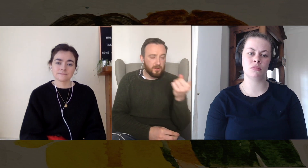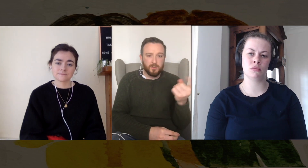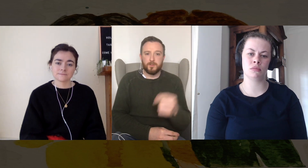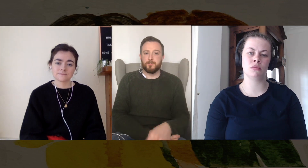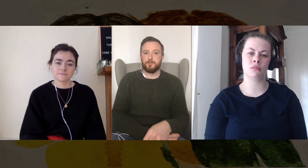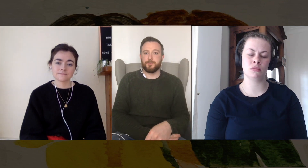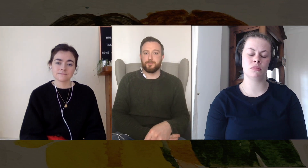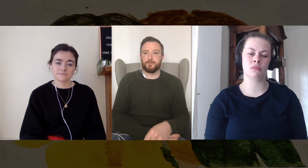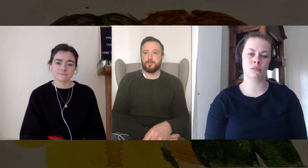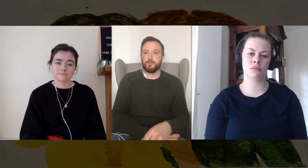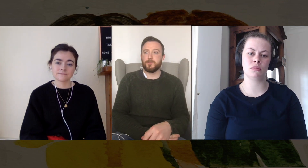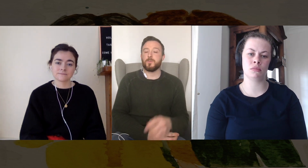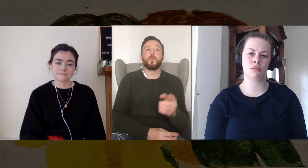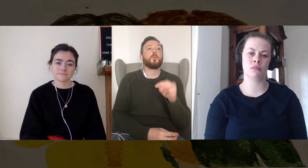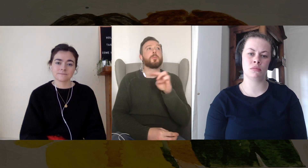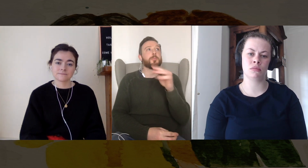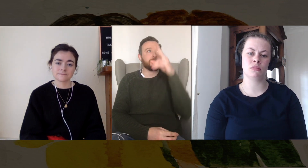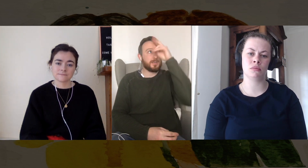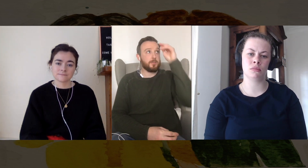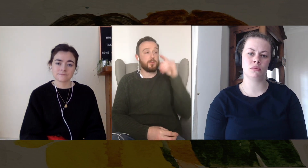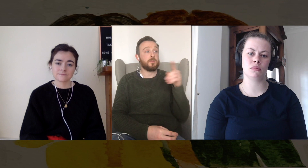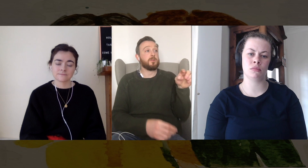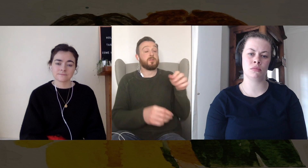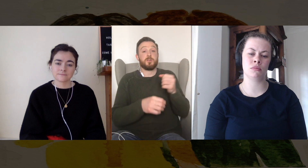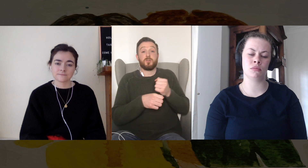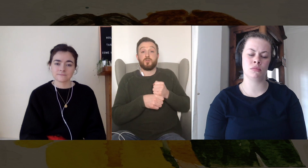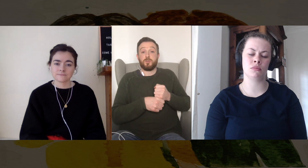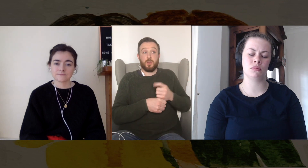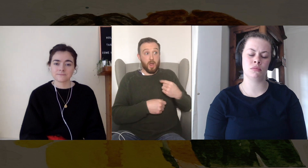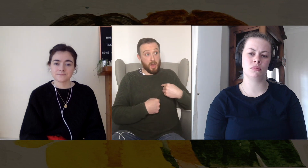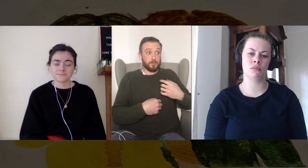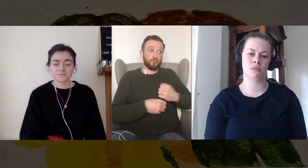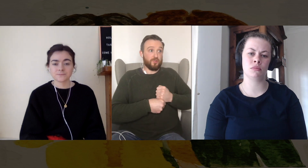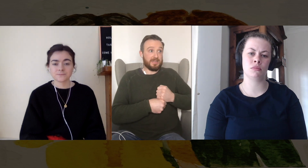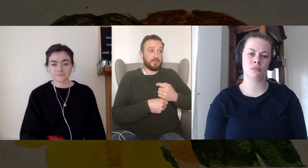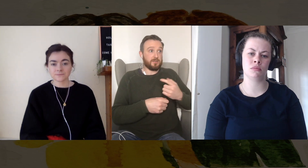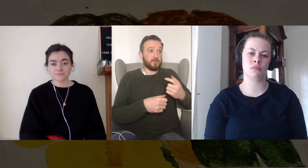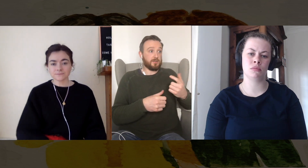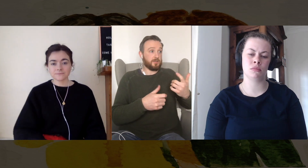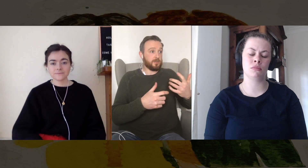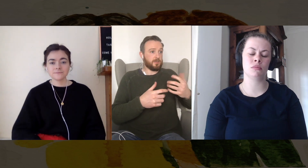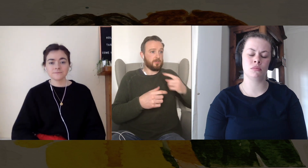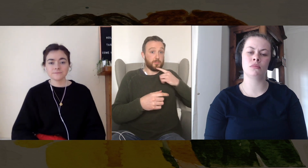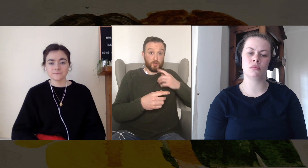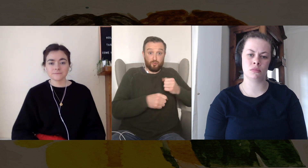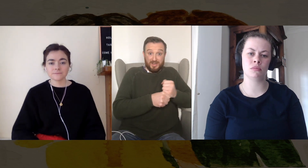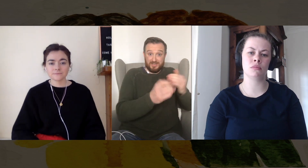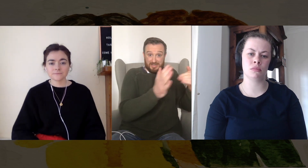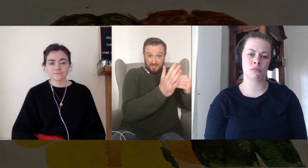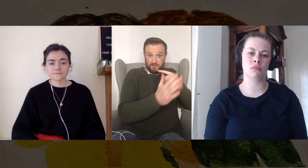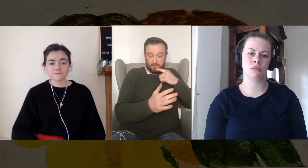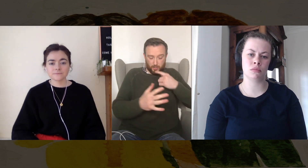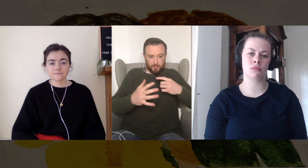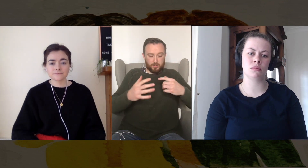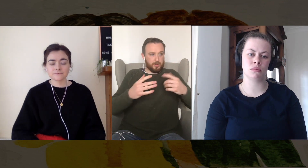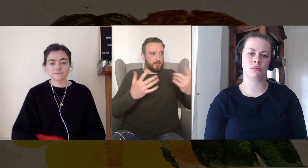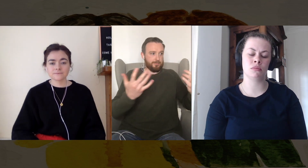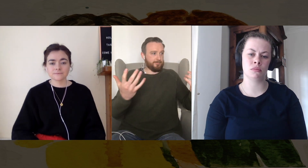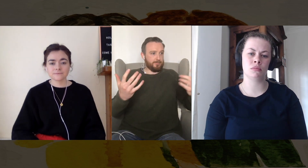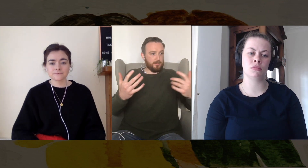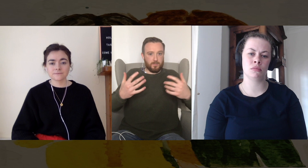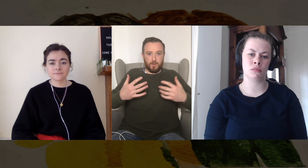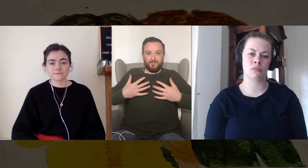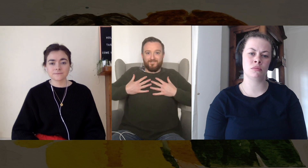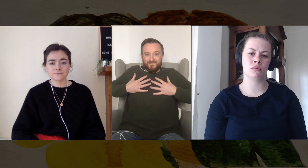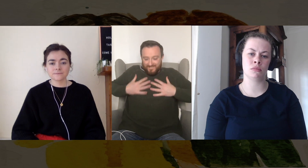like daily, their level of introspection, self-awareness to be able to look inward is lacking,